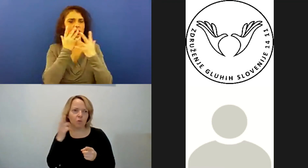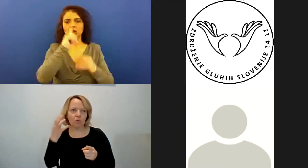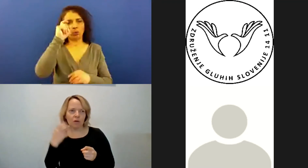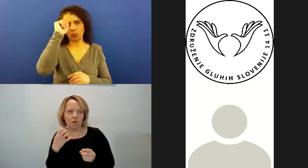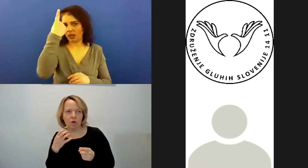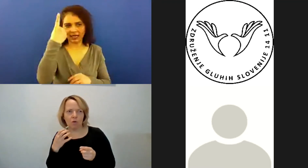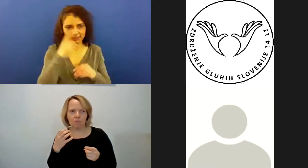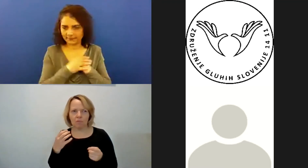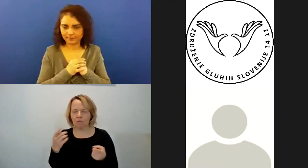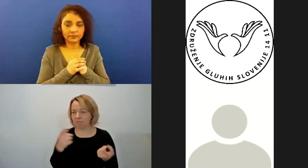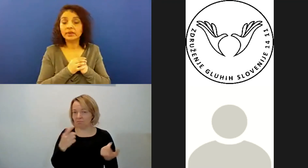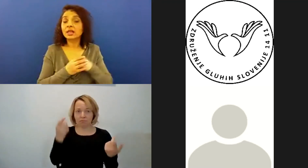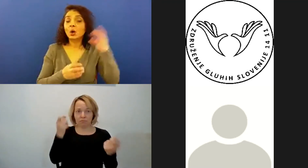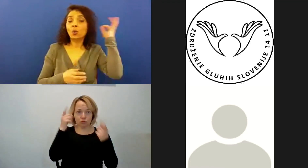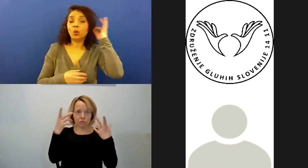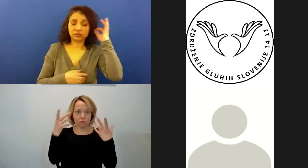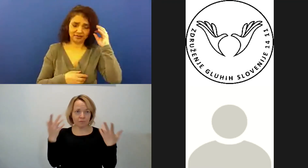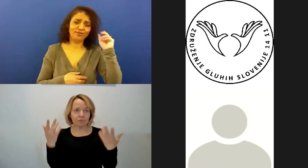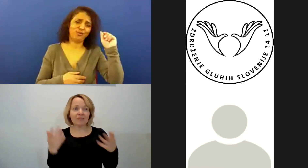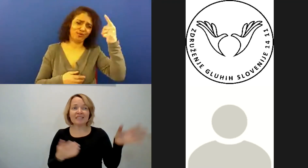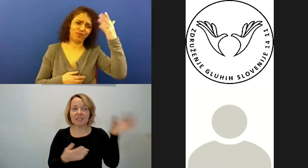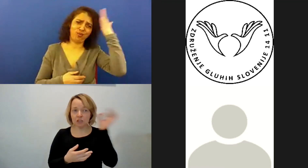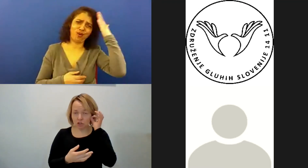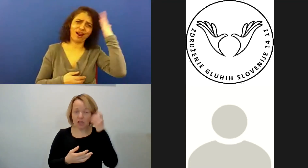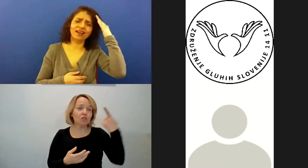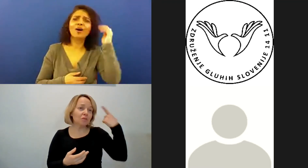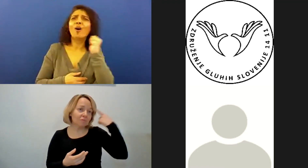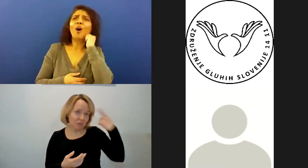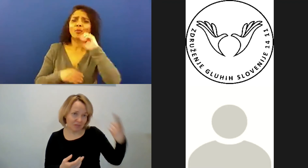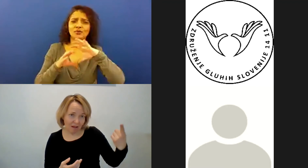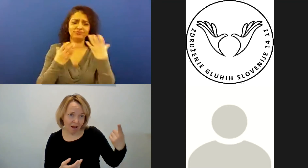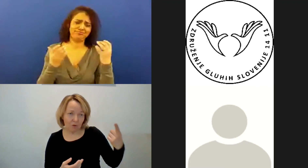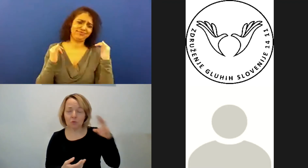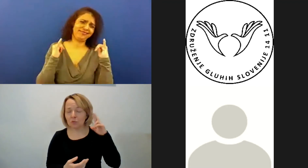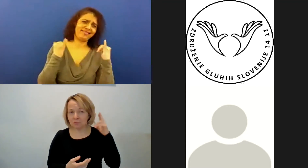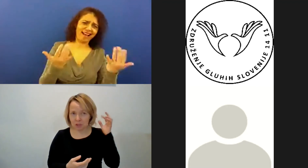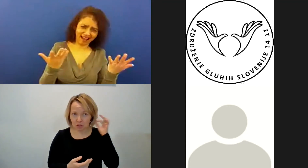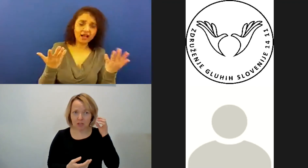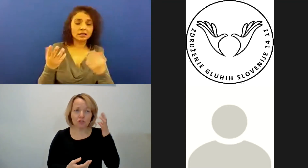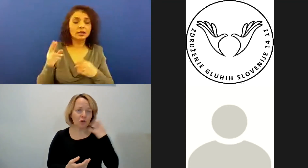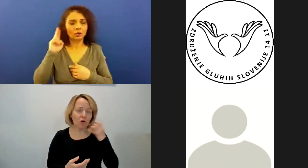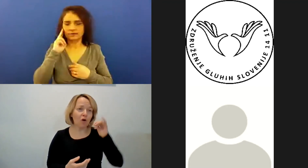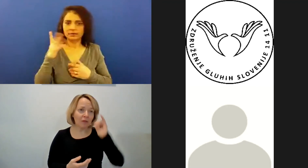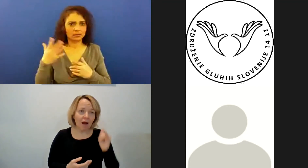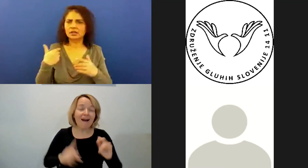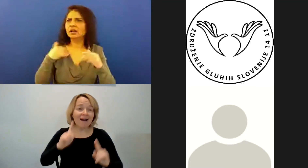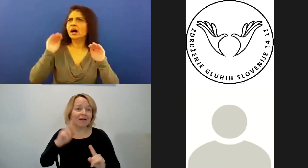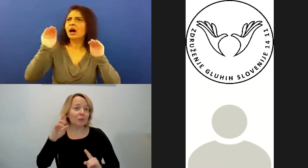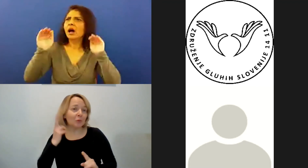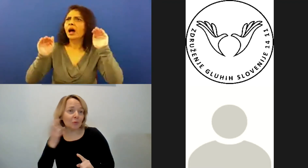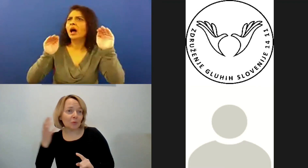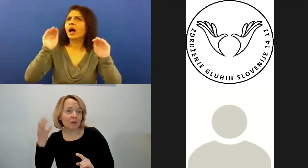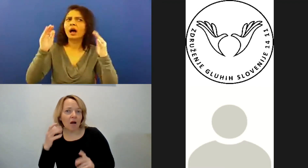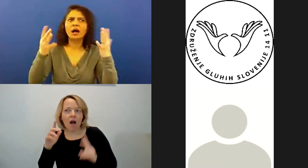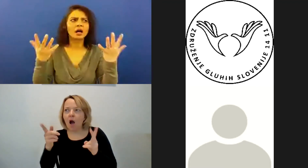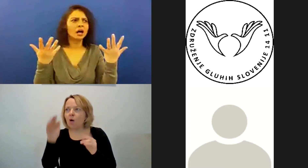In the beginning, they were confused. They didn't understand my question even. Hearing people knew about the existence of Roma,